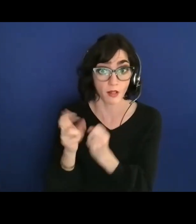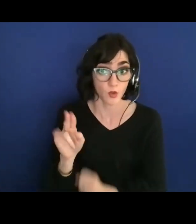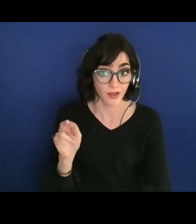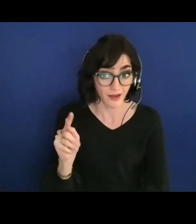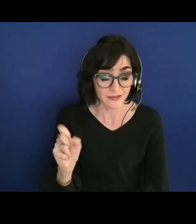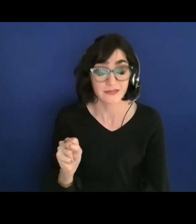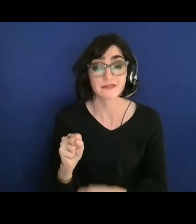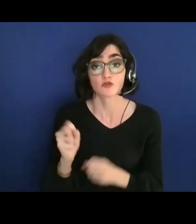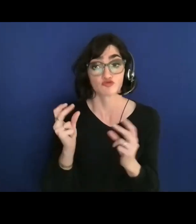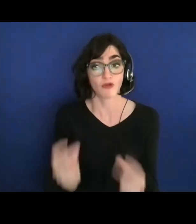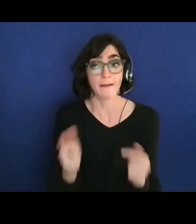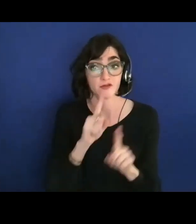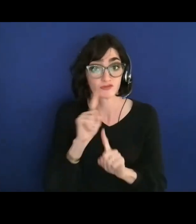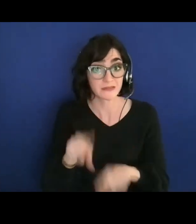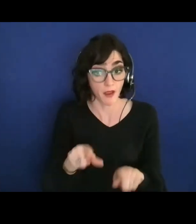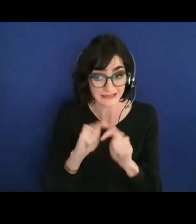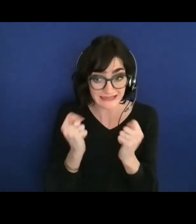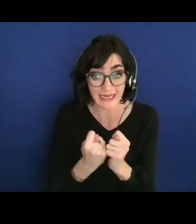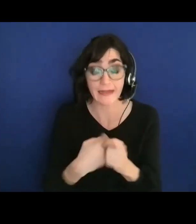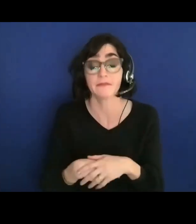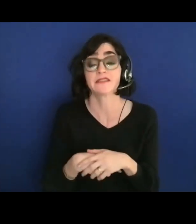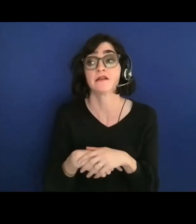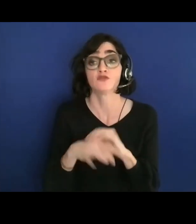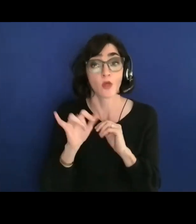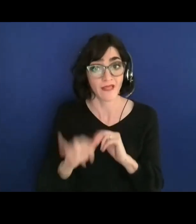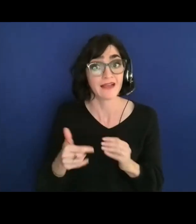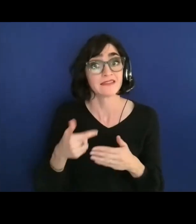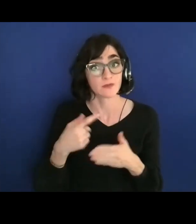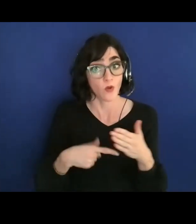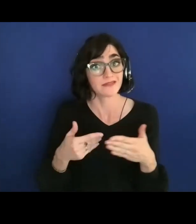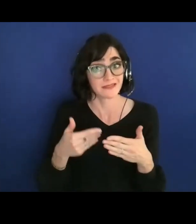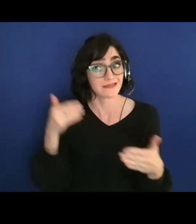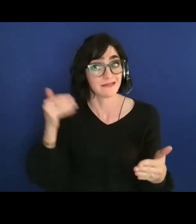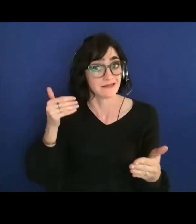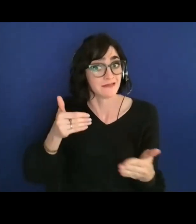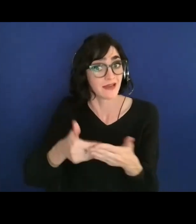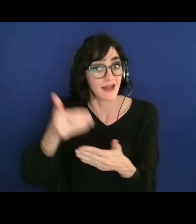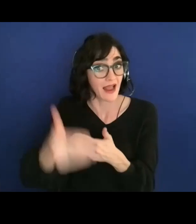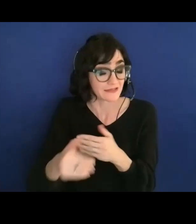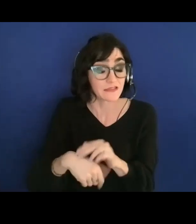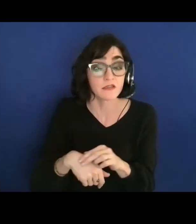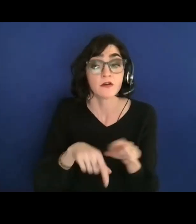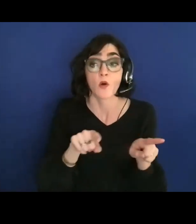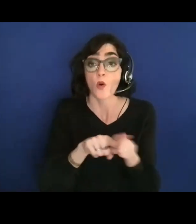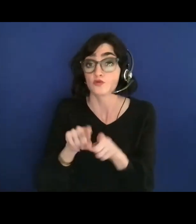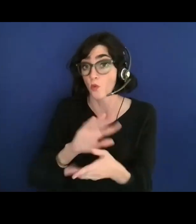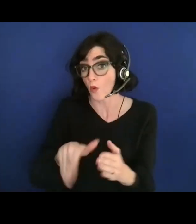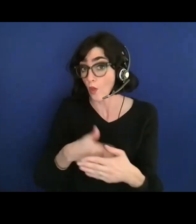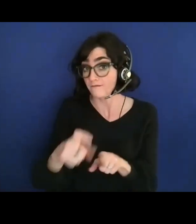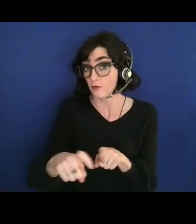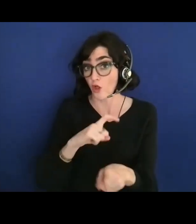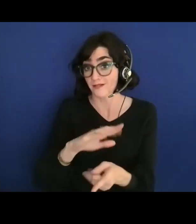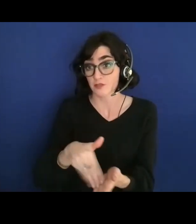rapid response teams. And so that still is what's coming next. All the call centers do have a way to connect